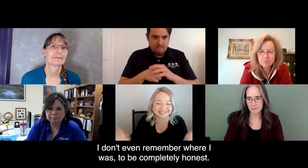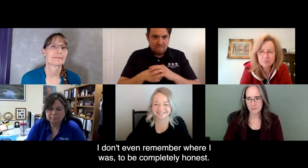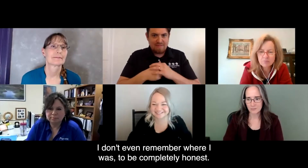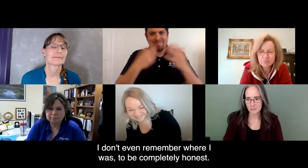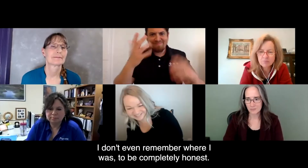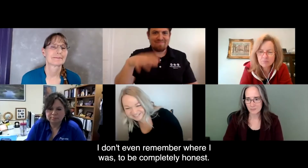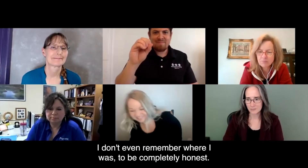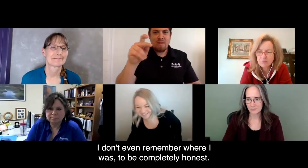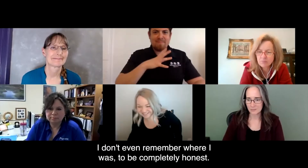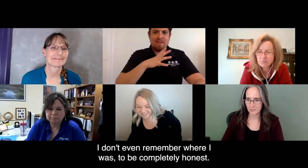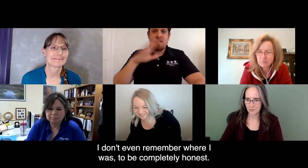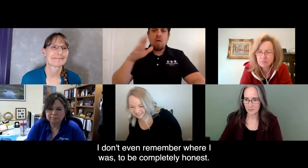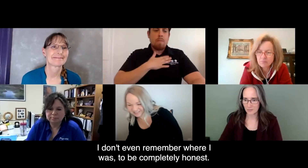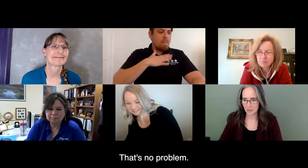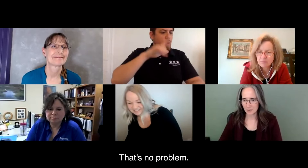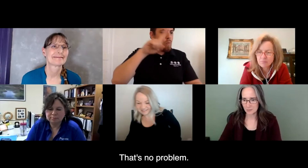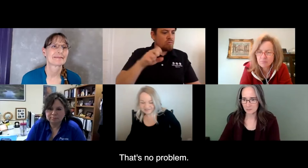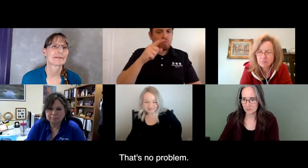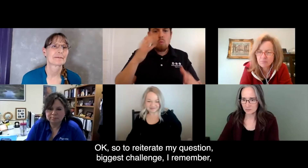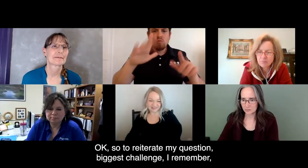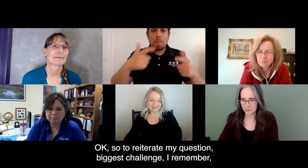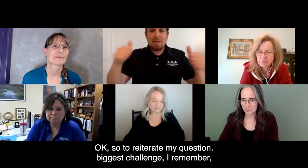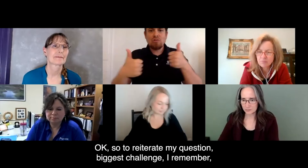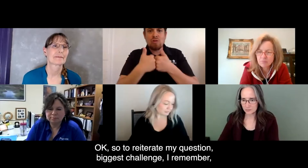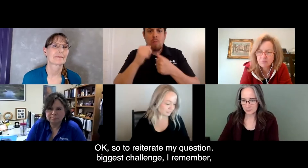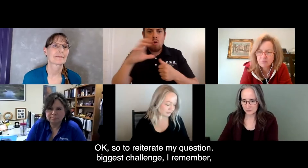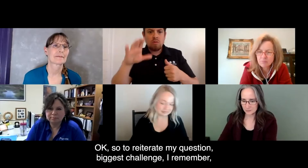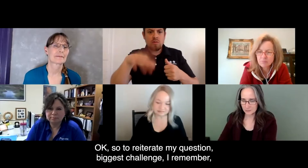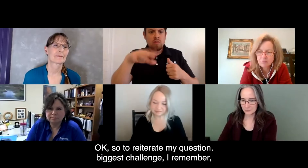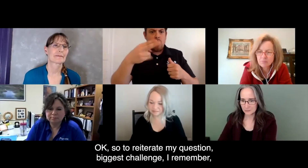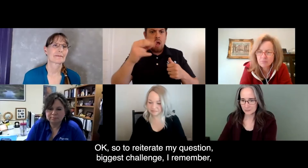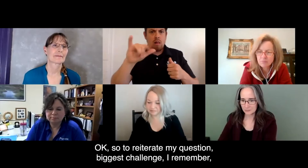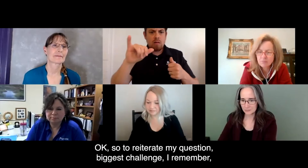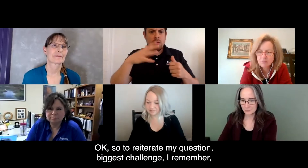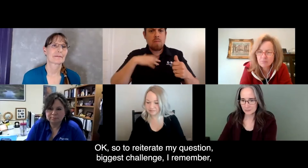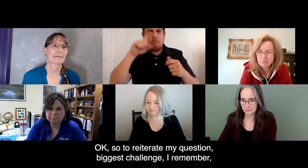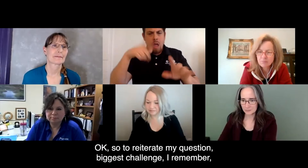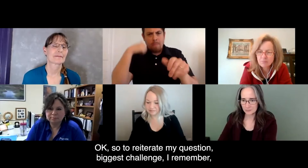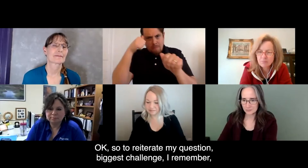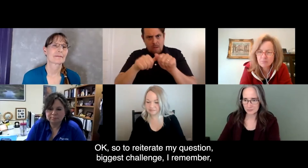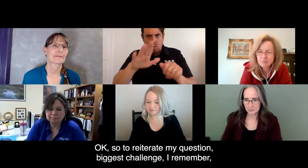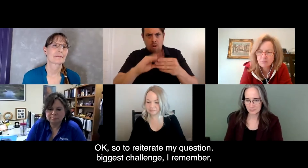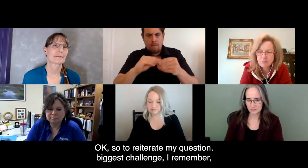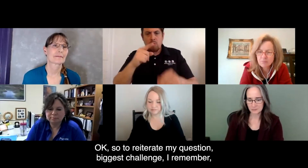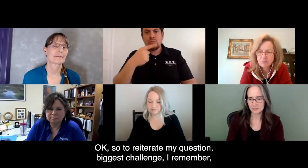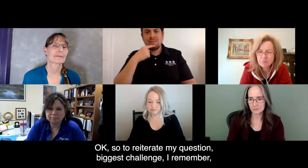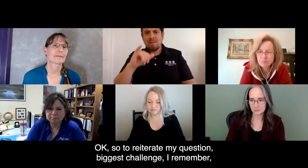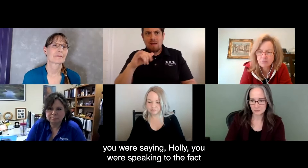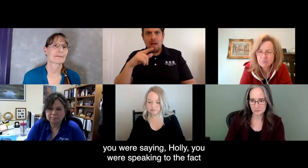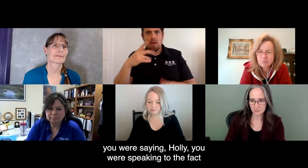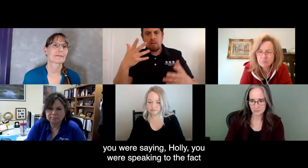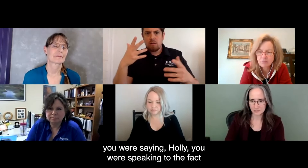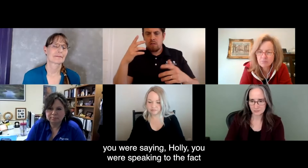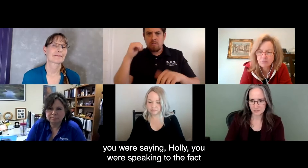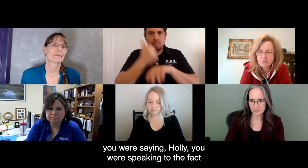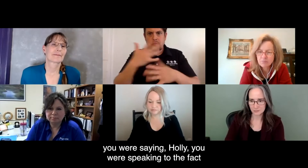I don't even remember where I was, to be completely honest. That's no problem. Okay, so to reiterate my question, biggest challenge, I remember you